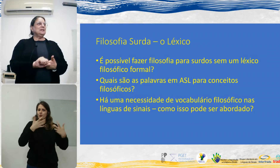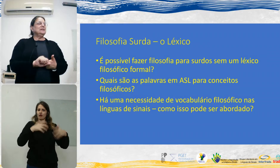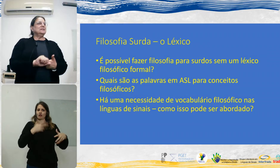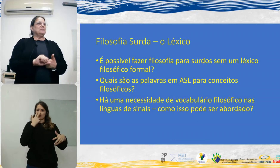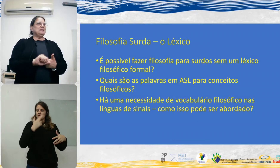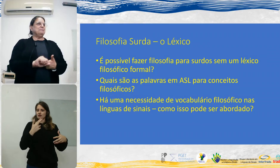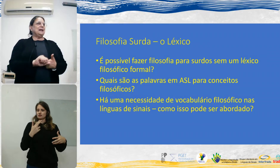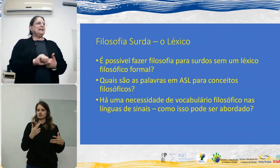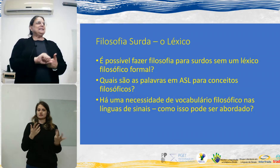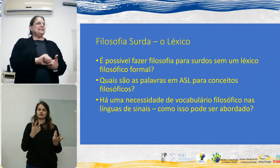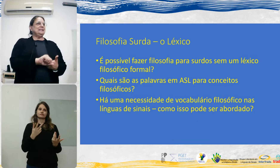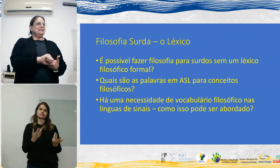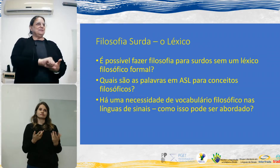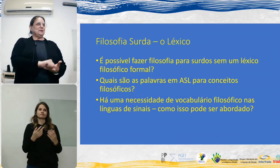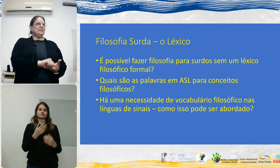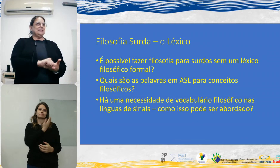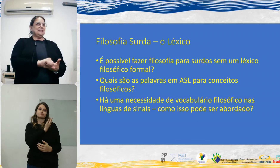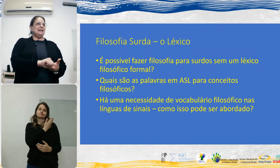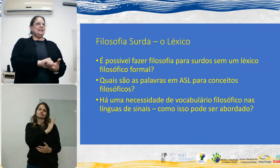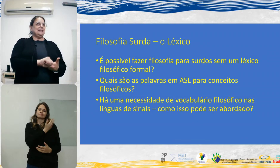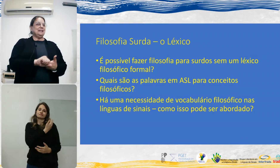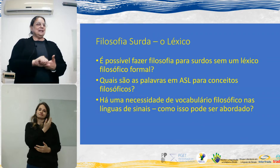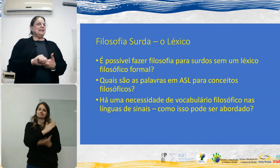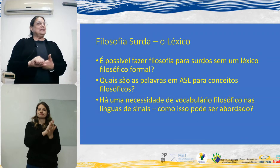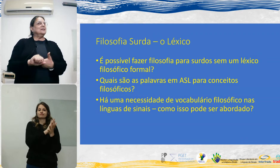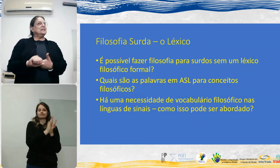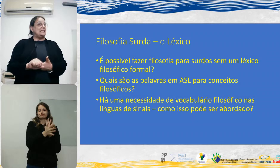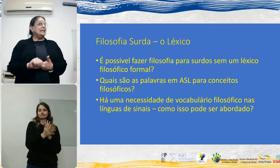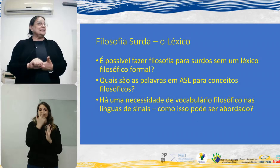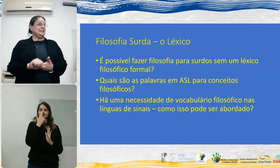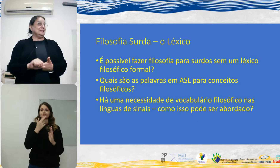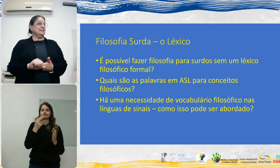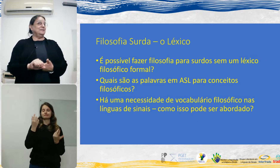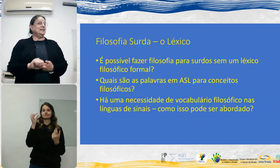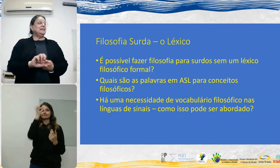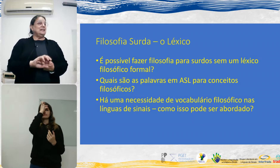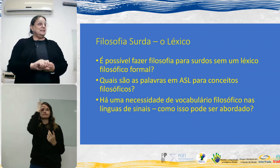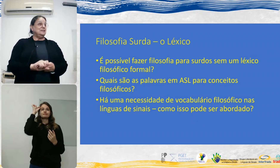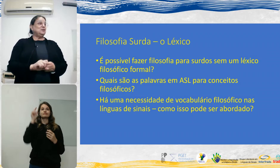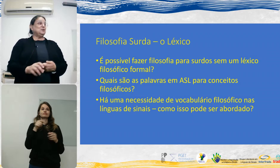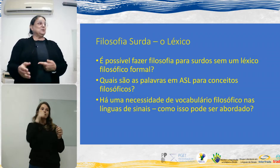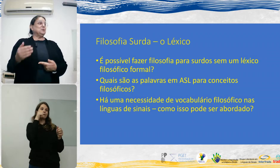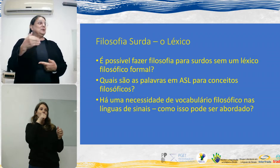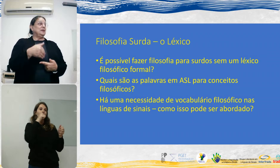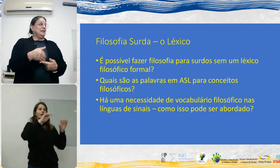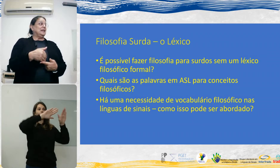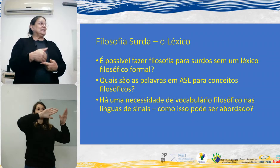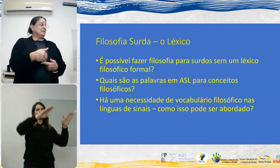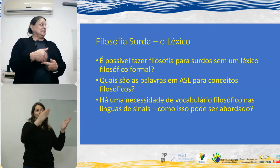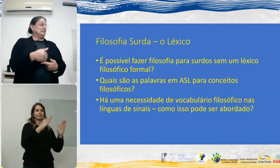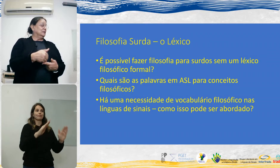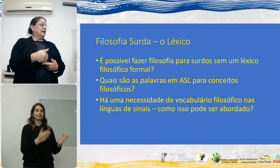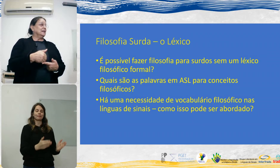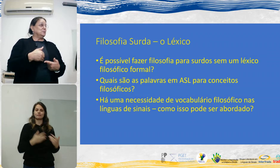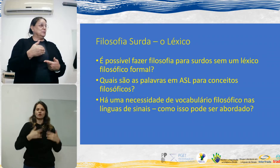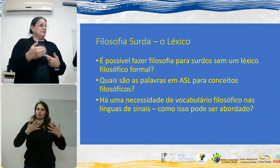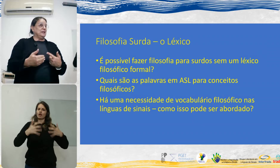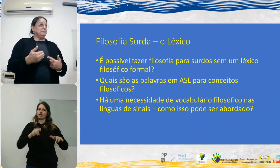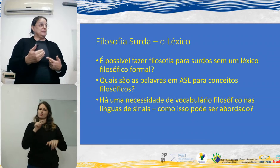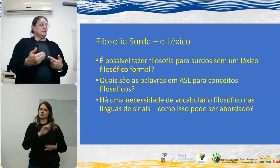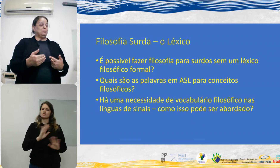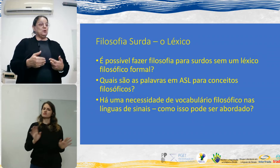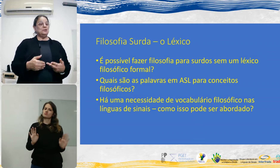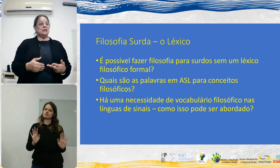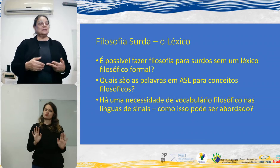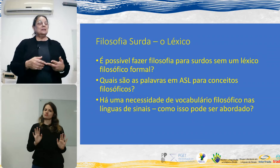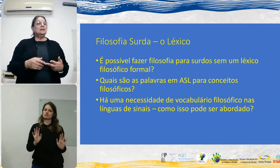import some of the biases of our society that I think are negative into the lexicon as we're developing